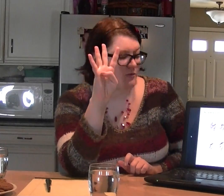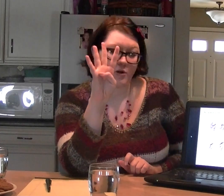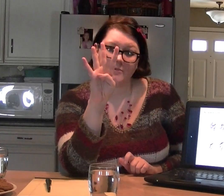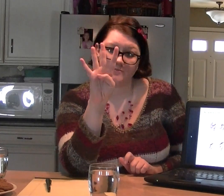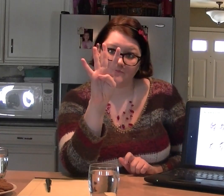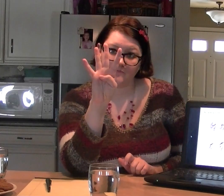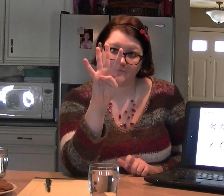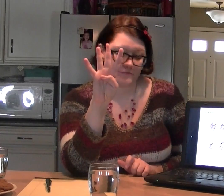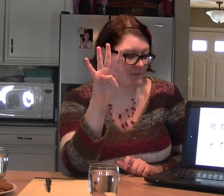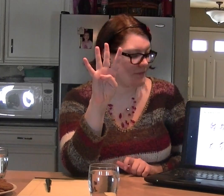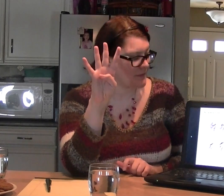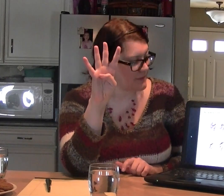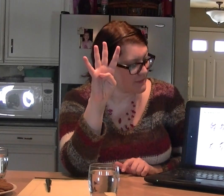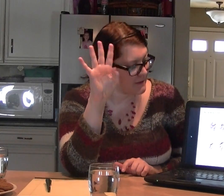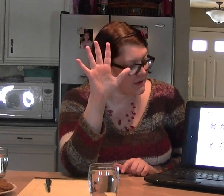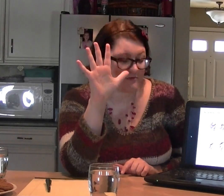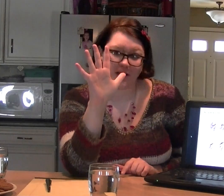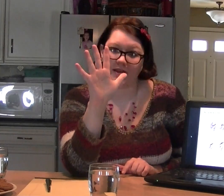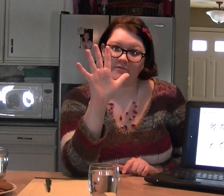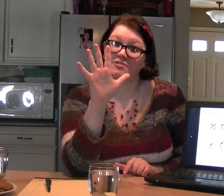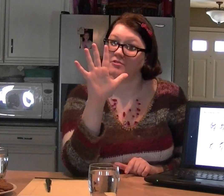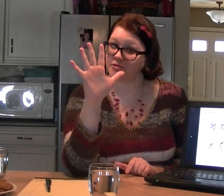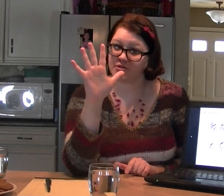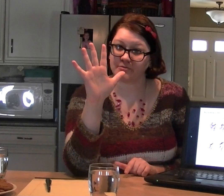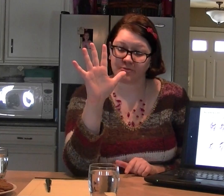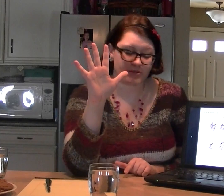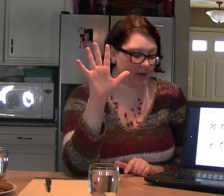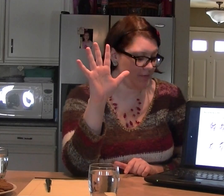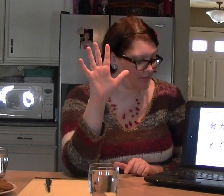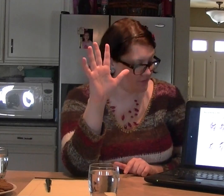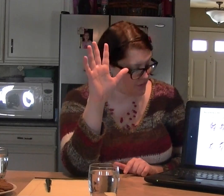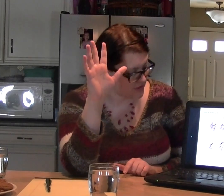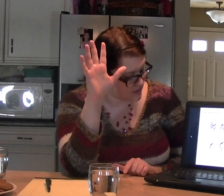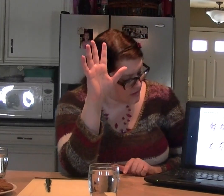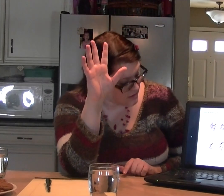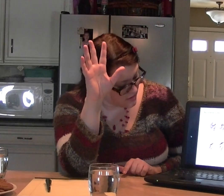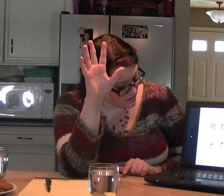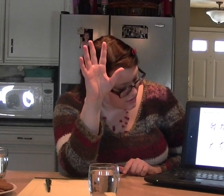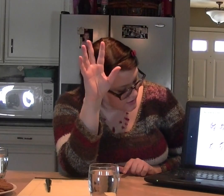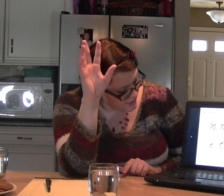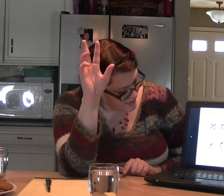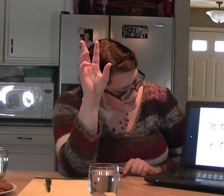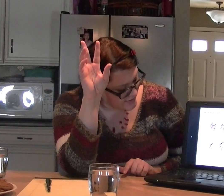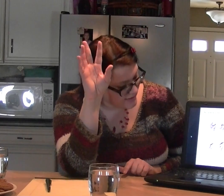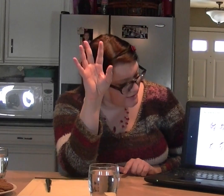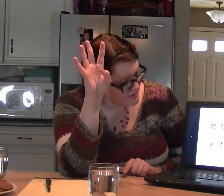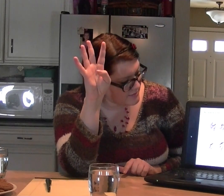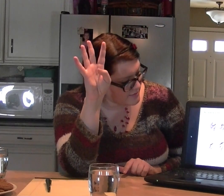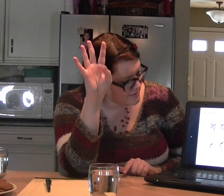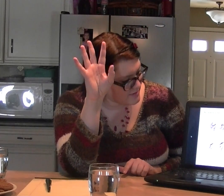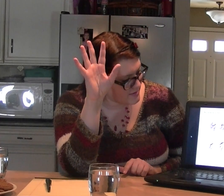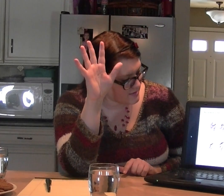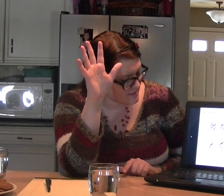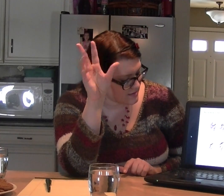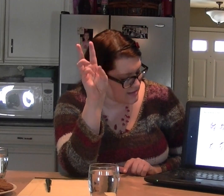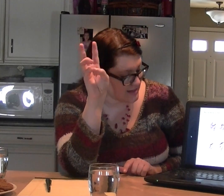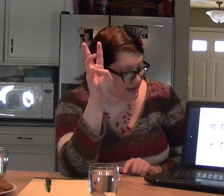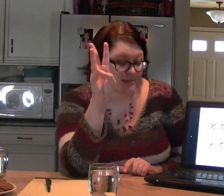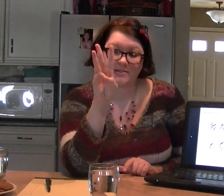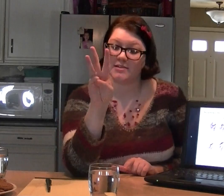4, 5, so those are similar as well. And then 6 is